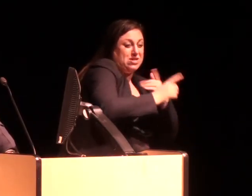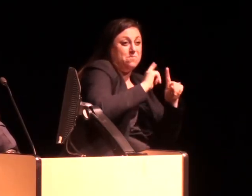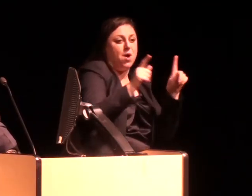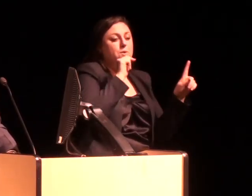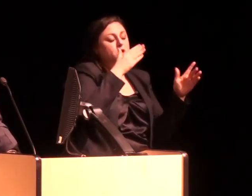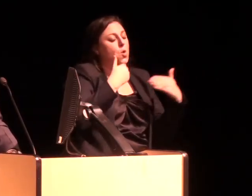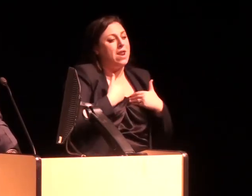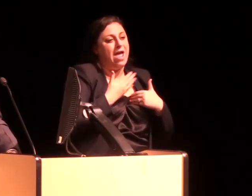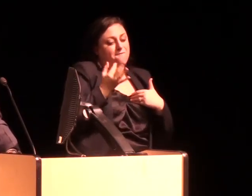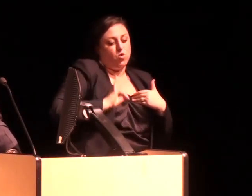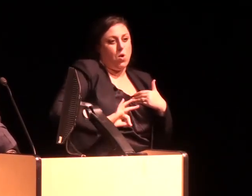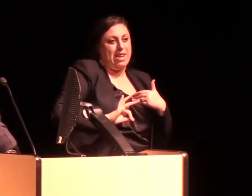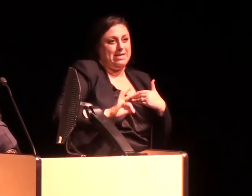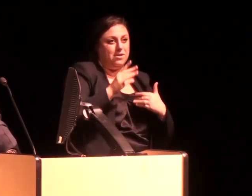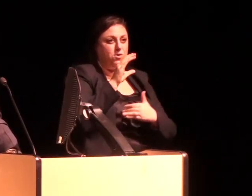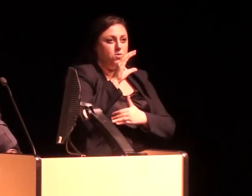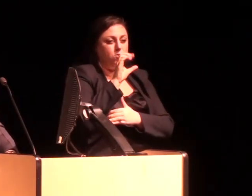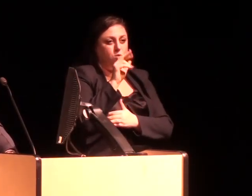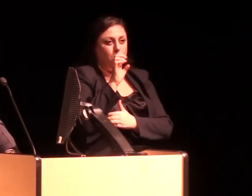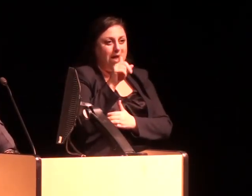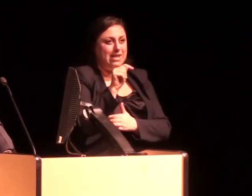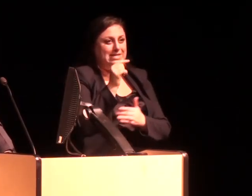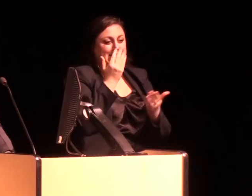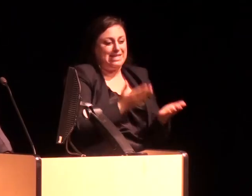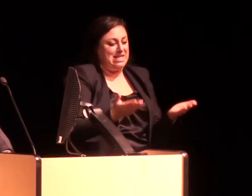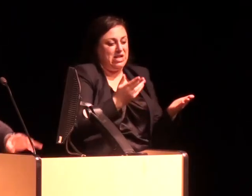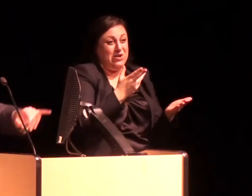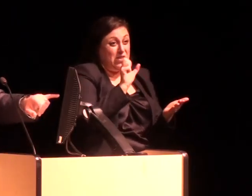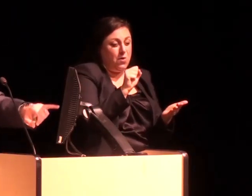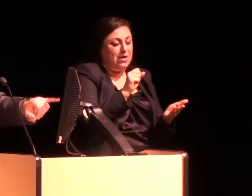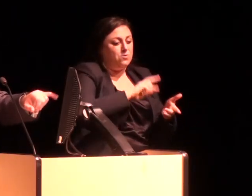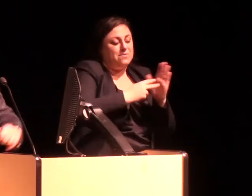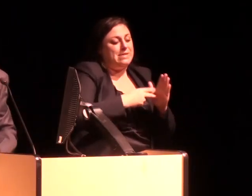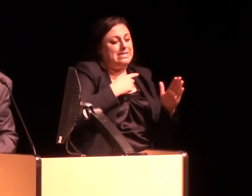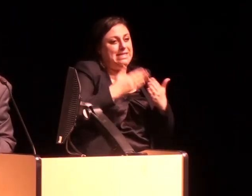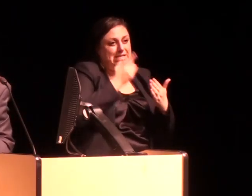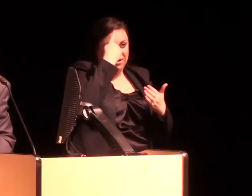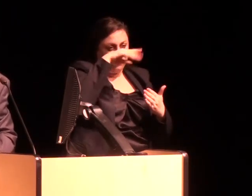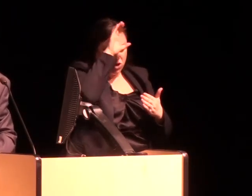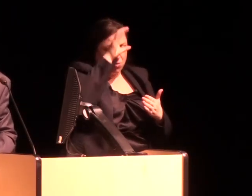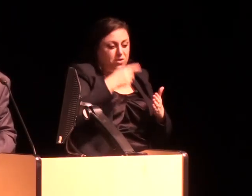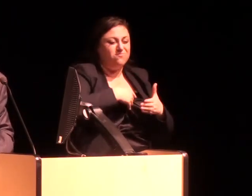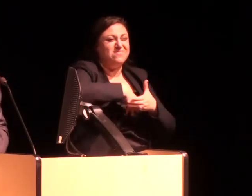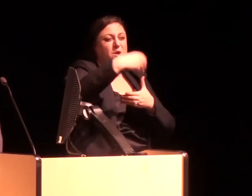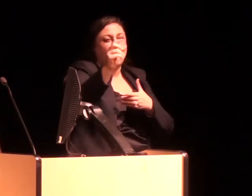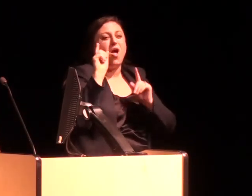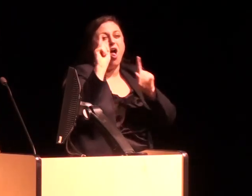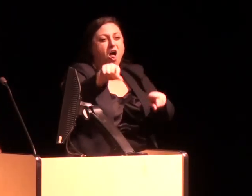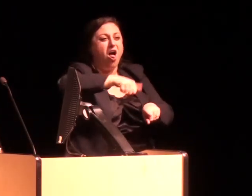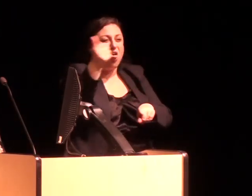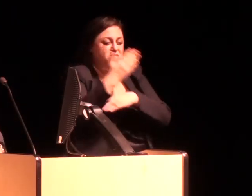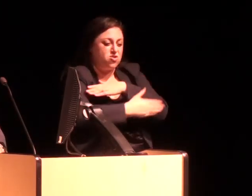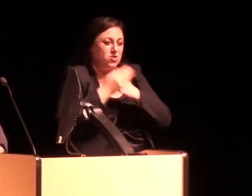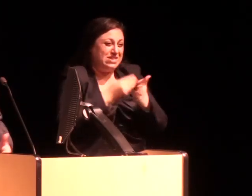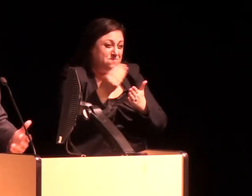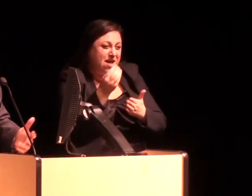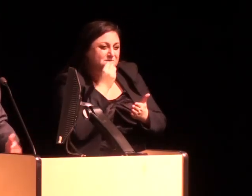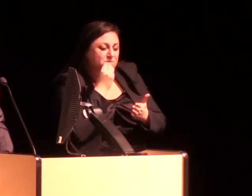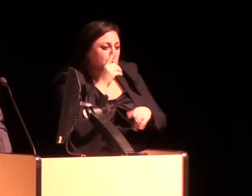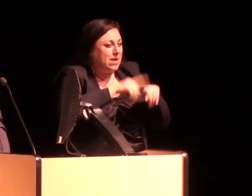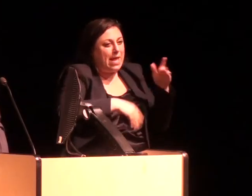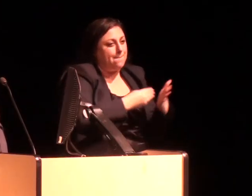us to buy things in other places and not here in the United States. And we are talking about $2 billion, as I mentioned.